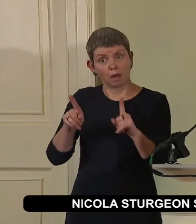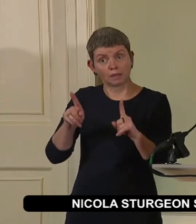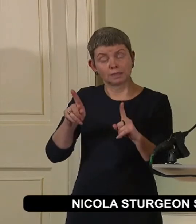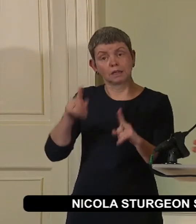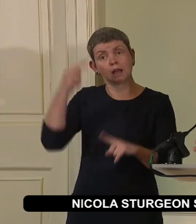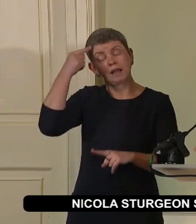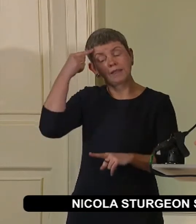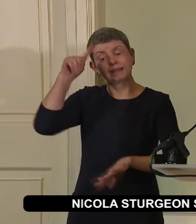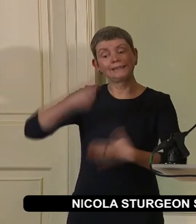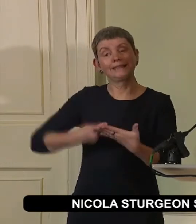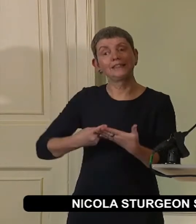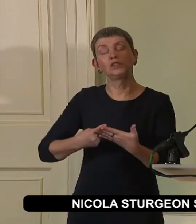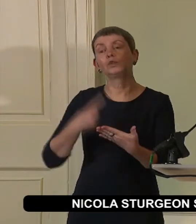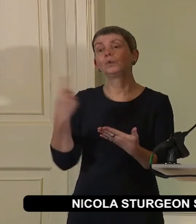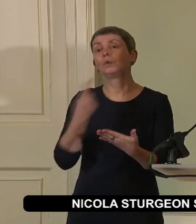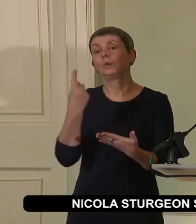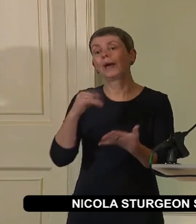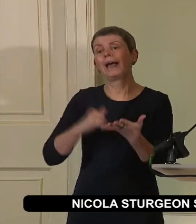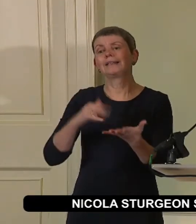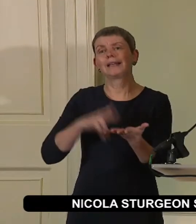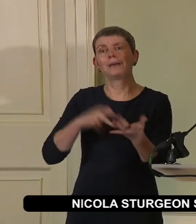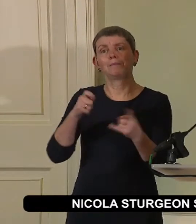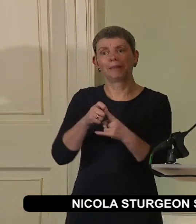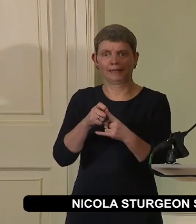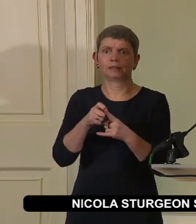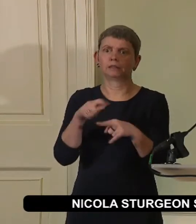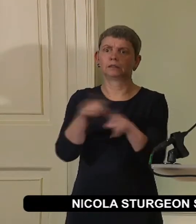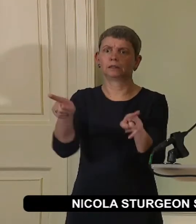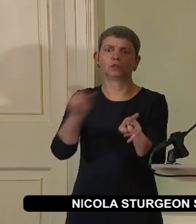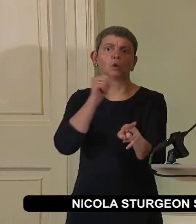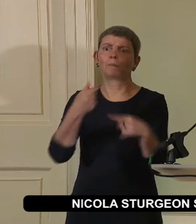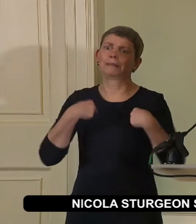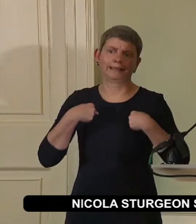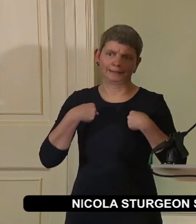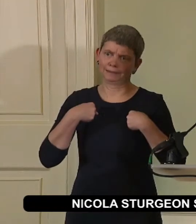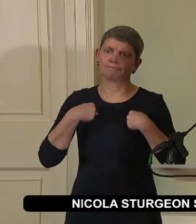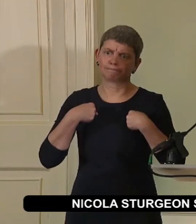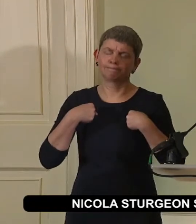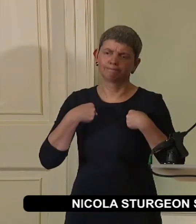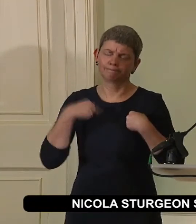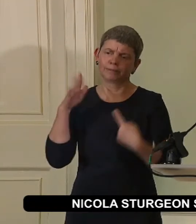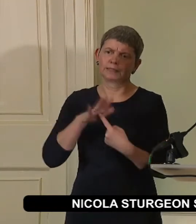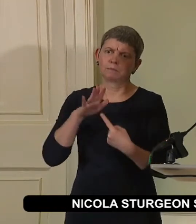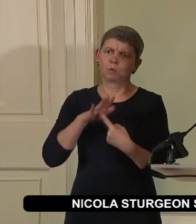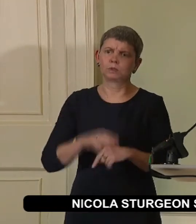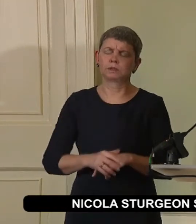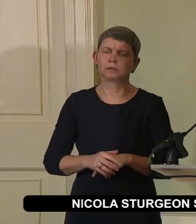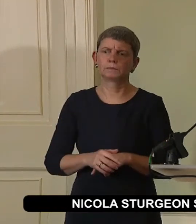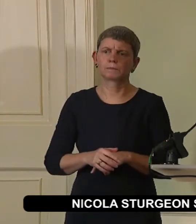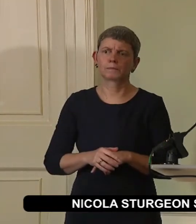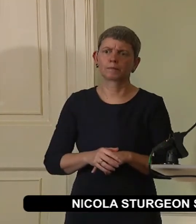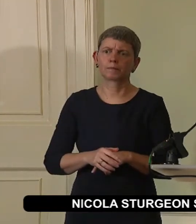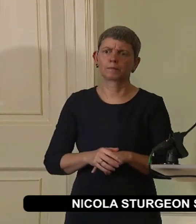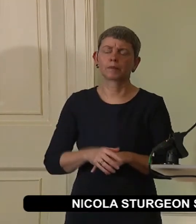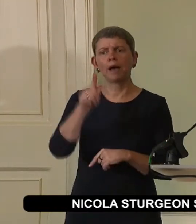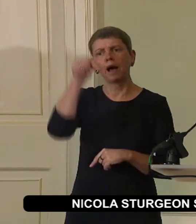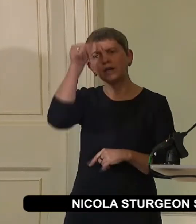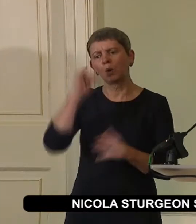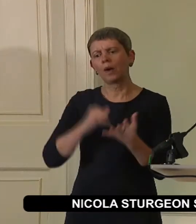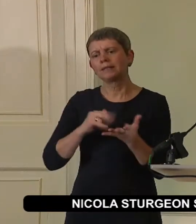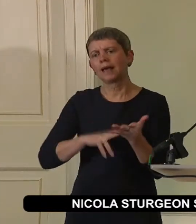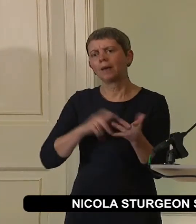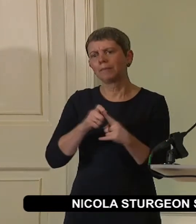taken by the SNP collectively, not by me alone. But I know my party well enough